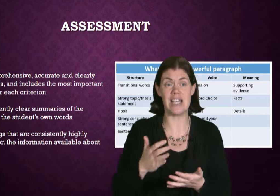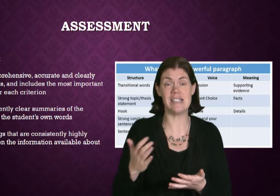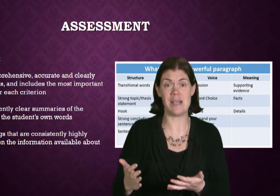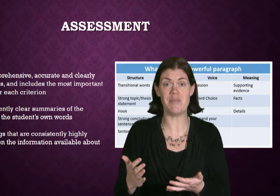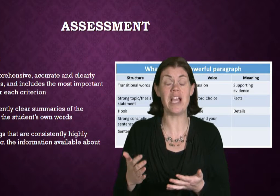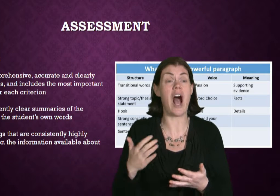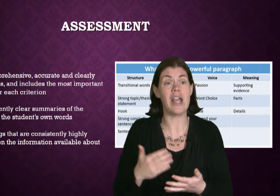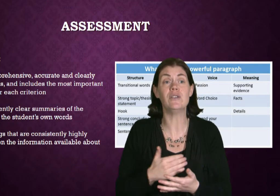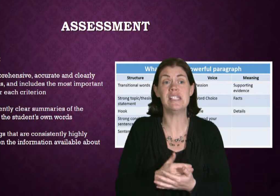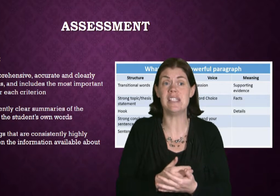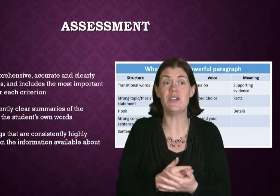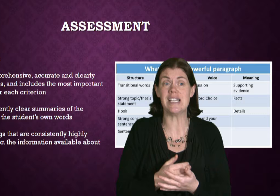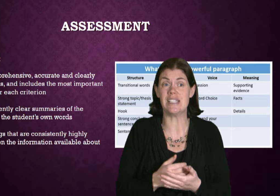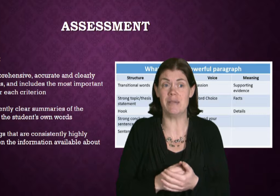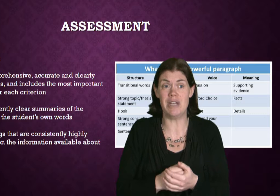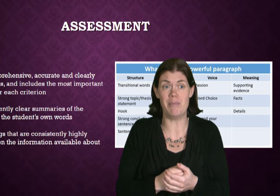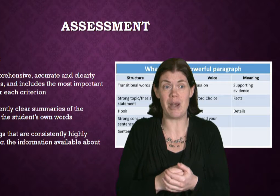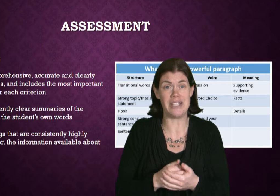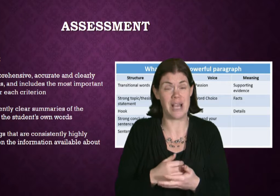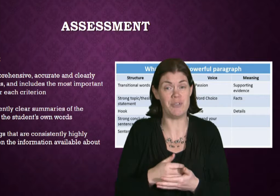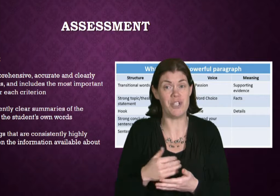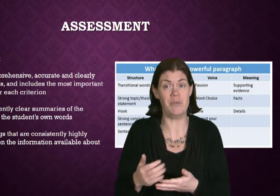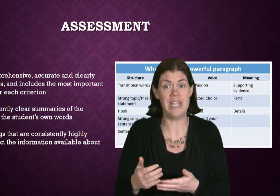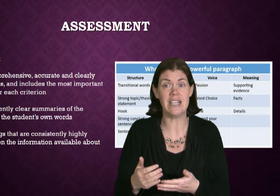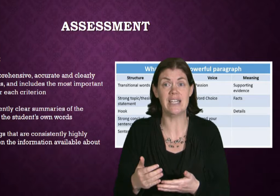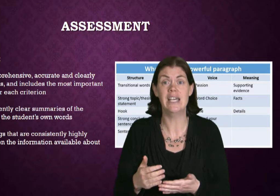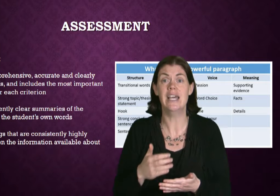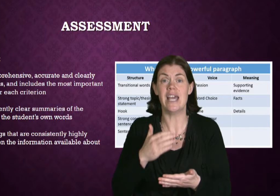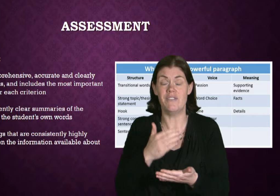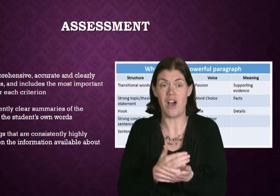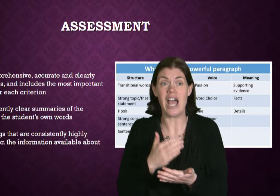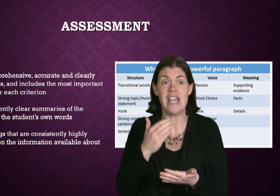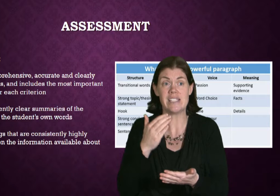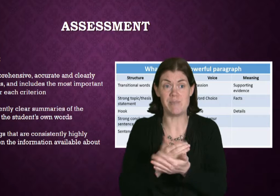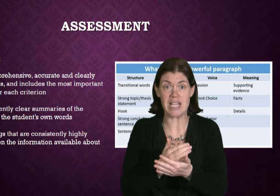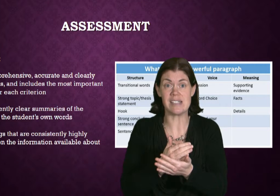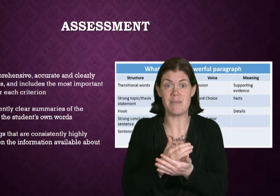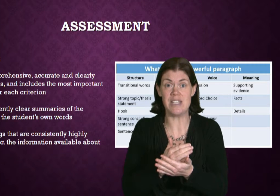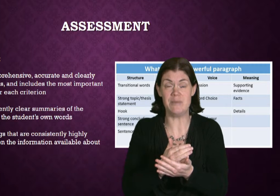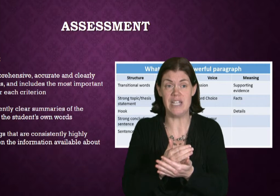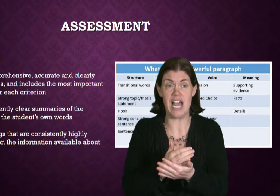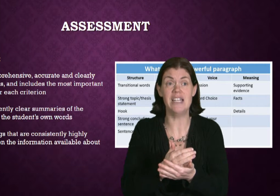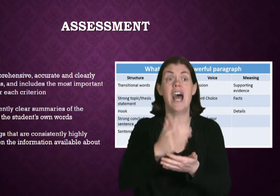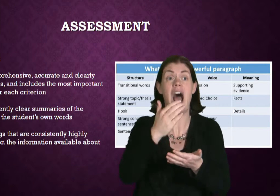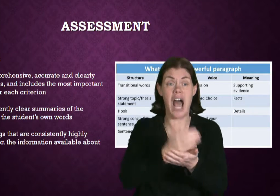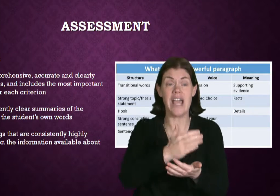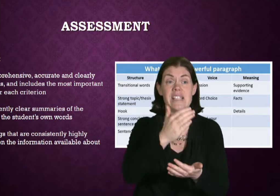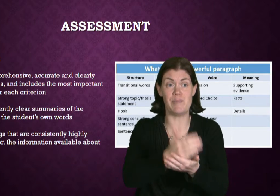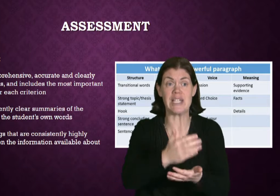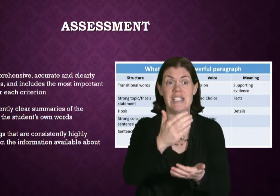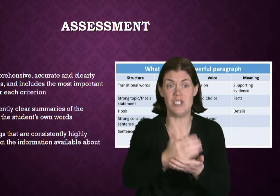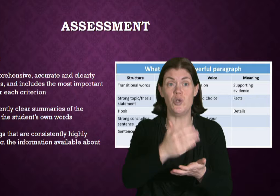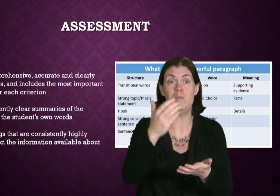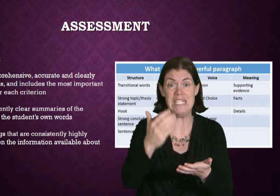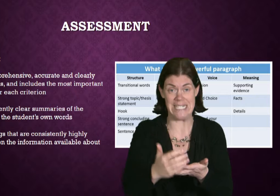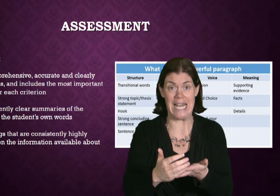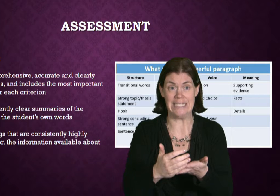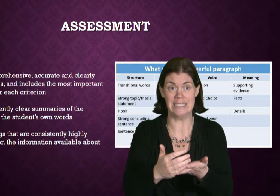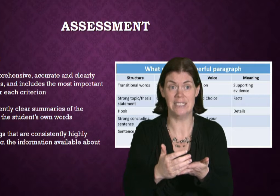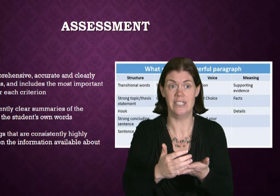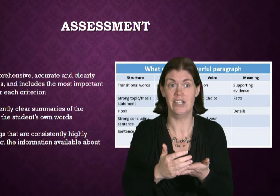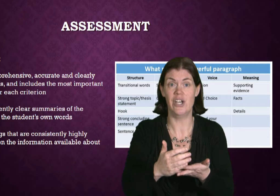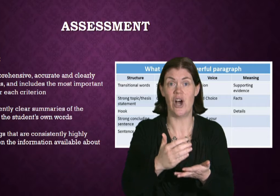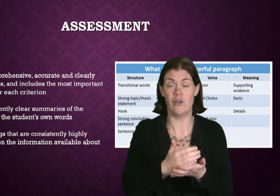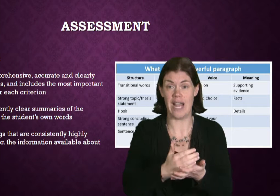I assign something, I only see you guys a limited amount of time during the week. And if I expect something to be done, I expect it to be